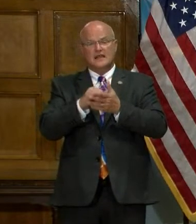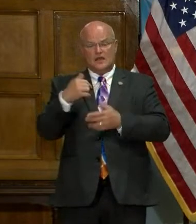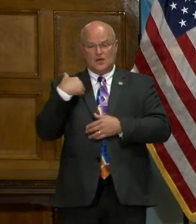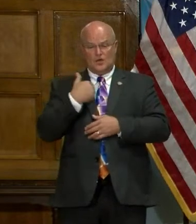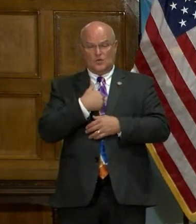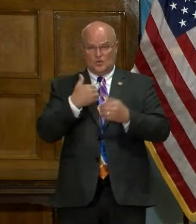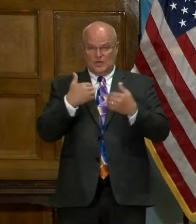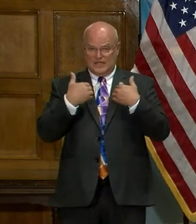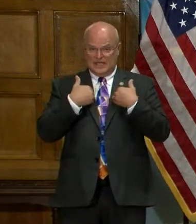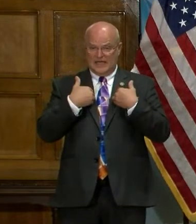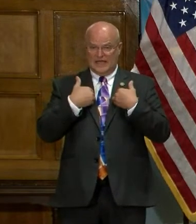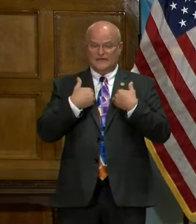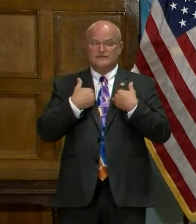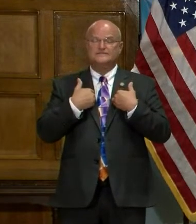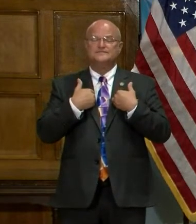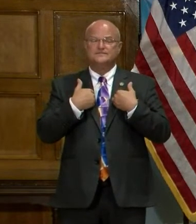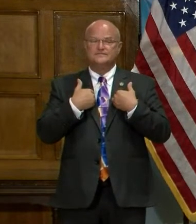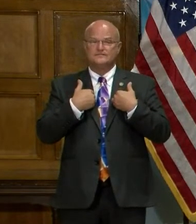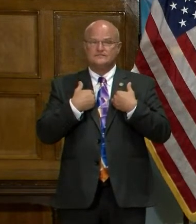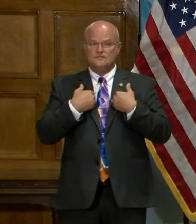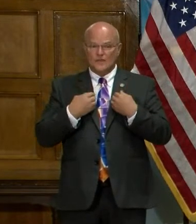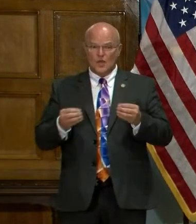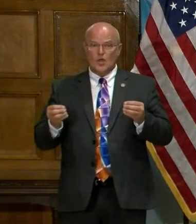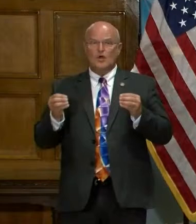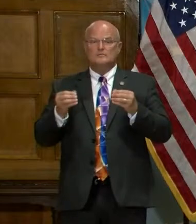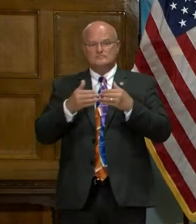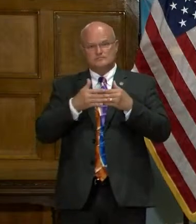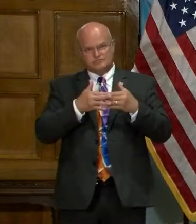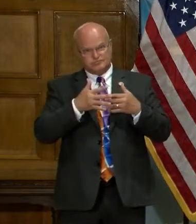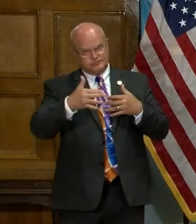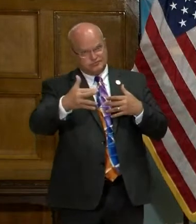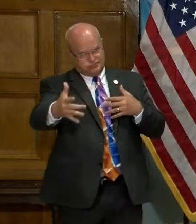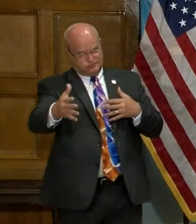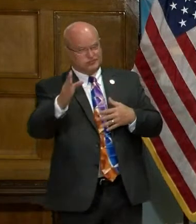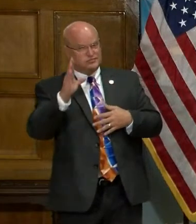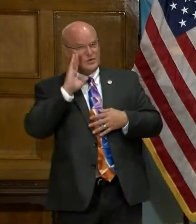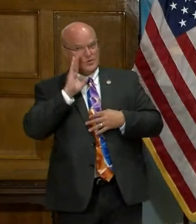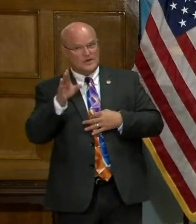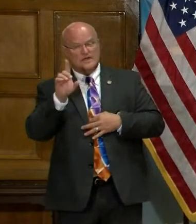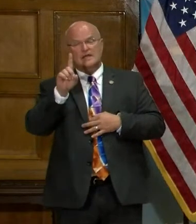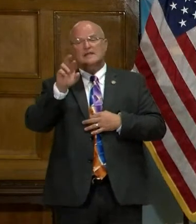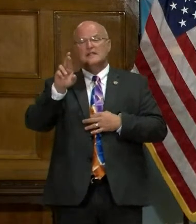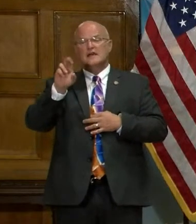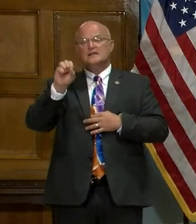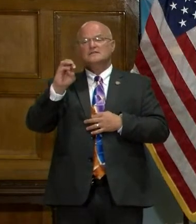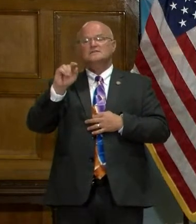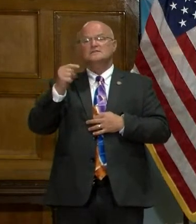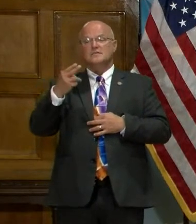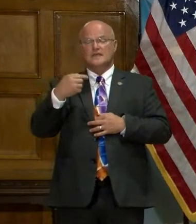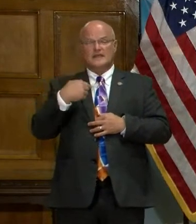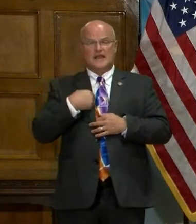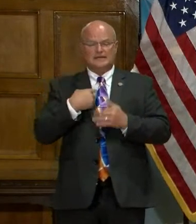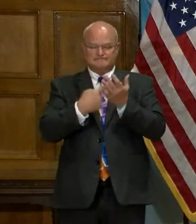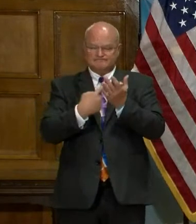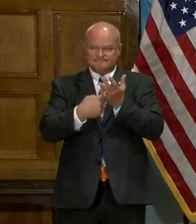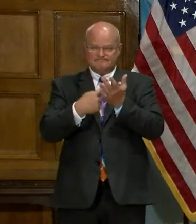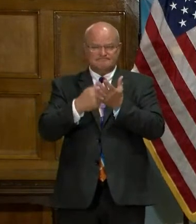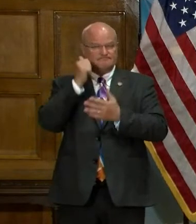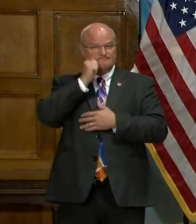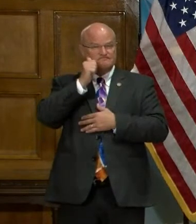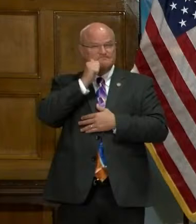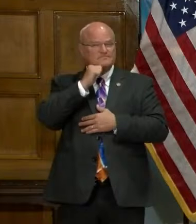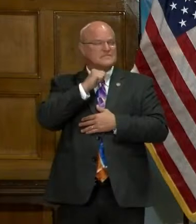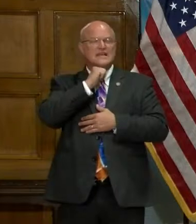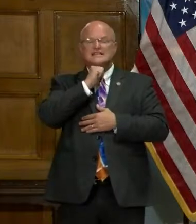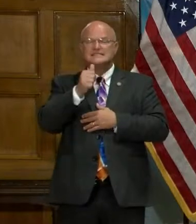we've got further ways to go, and Dr. Smith and I, as we get together every day,